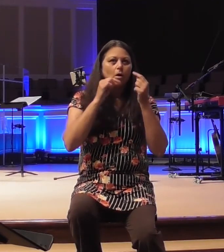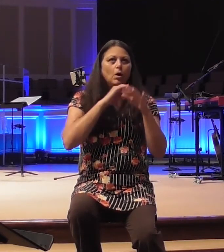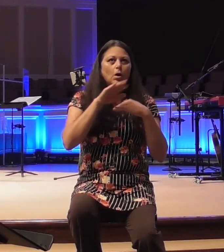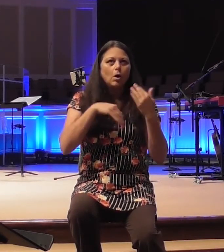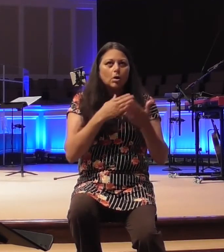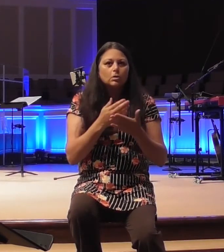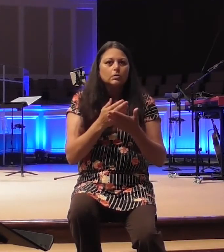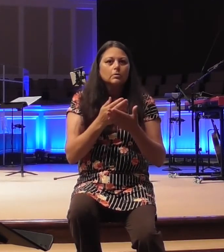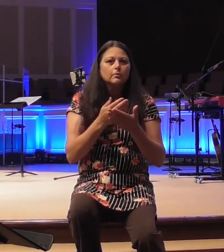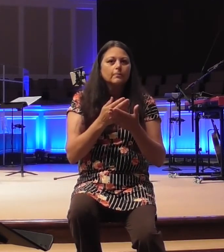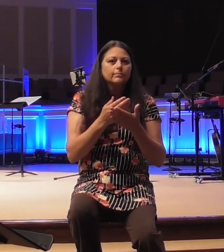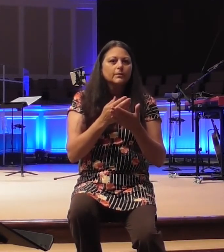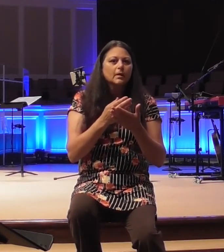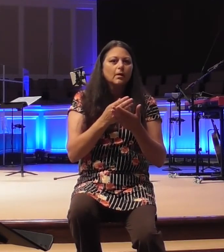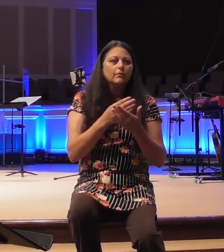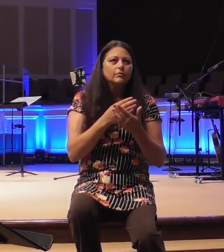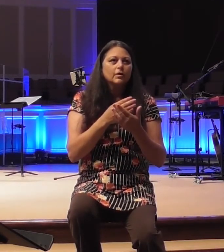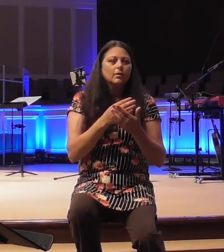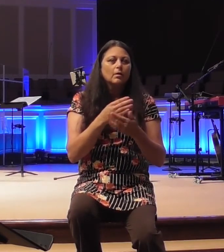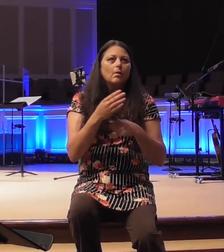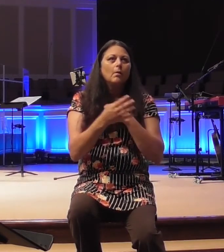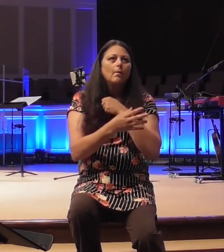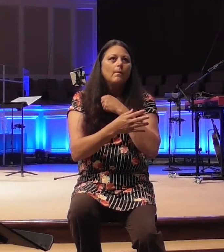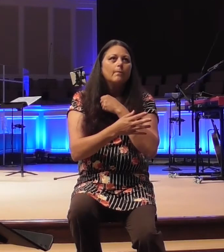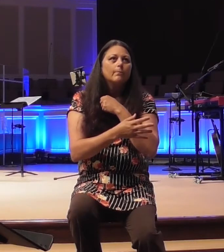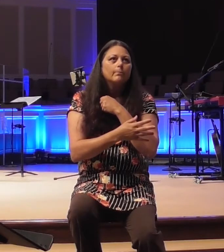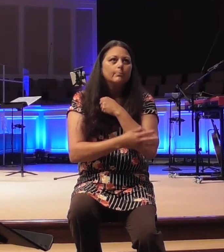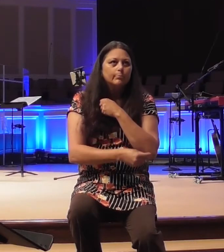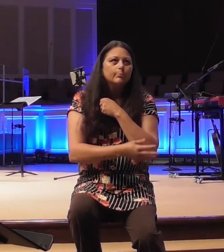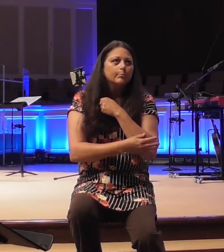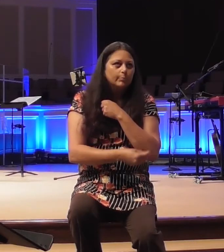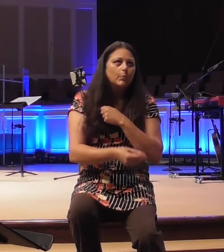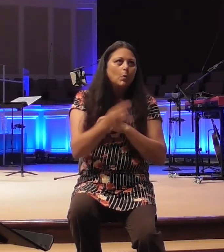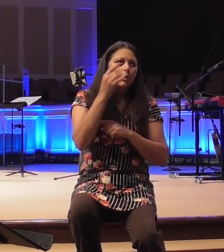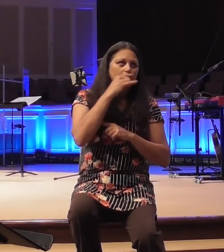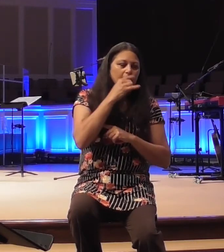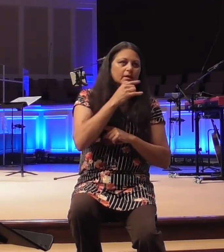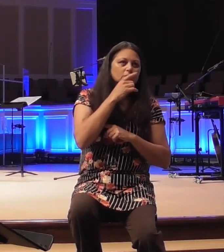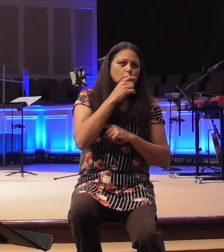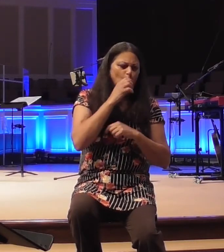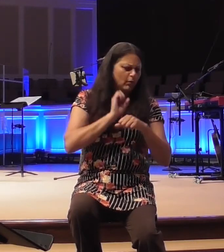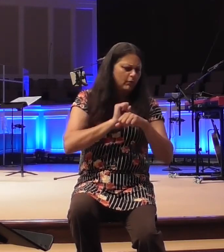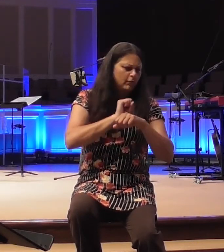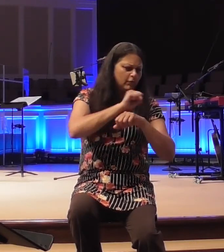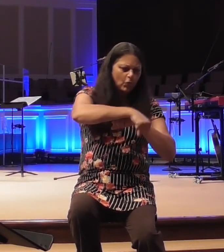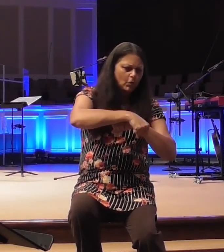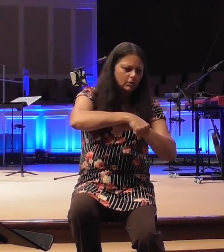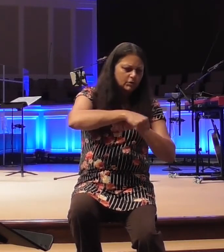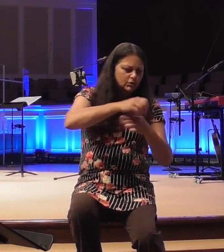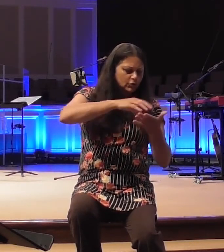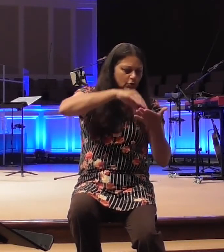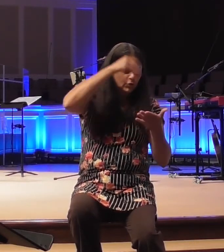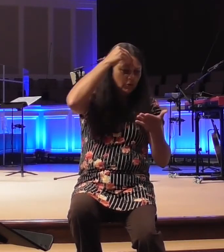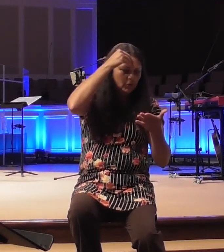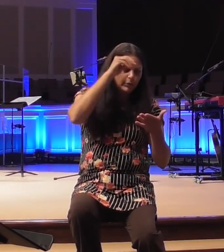And now, gloriously, the Ten Commandments have been taken away, and now everything's fantastic.